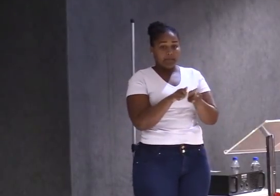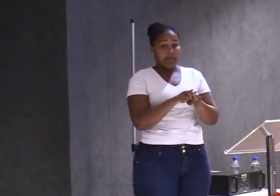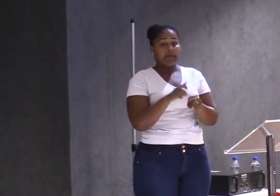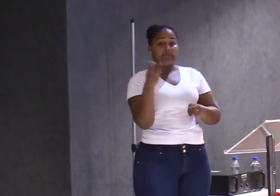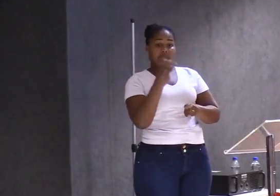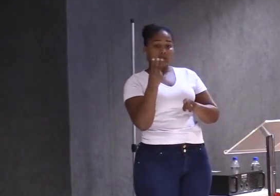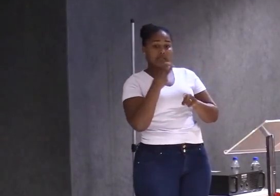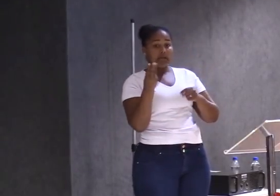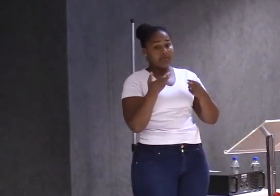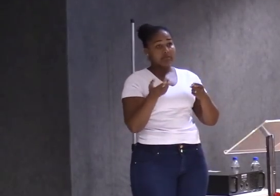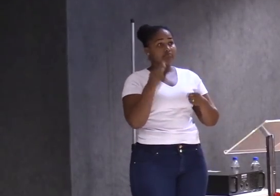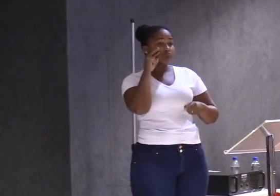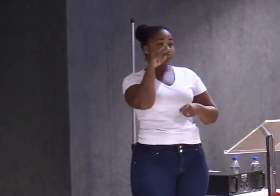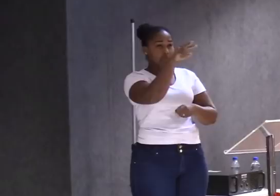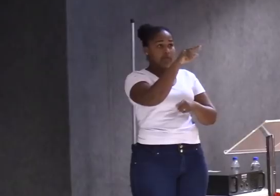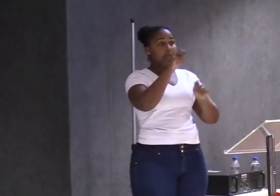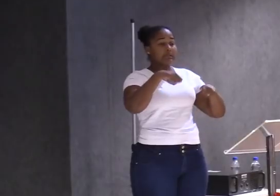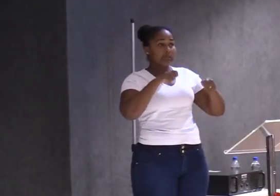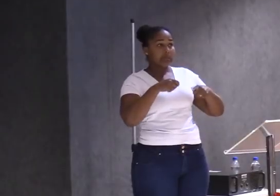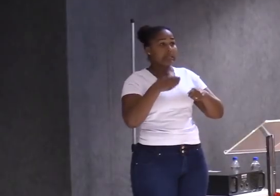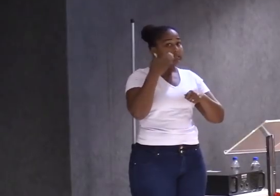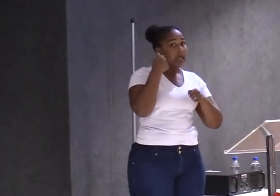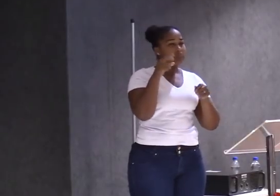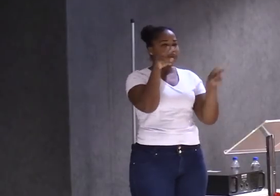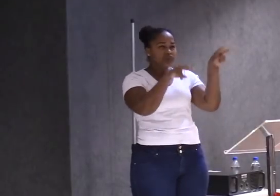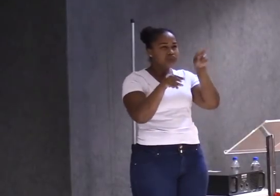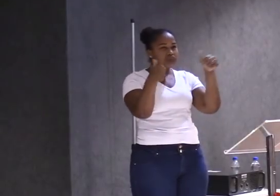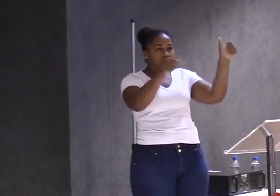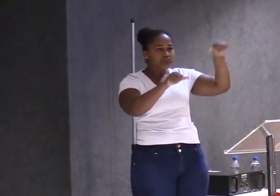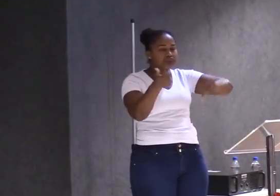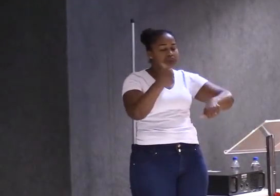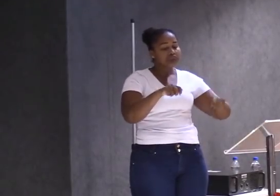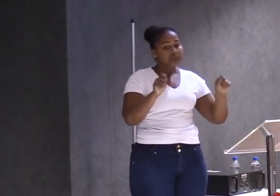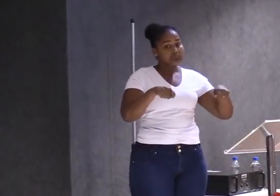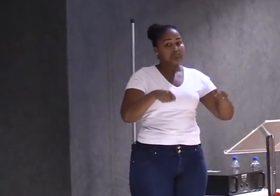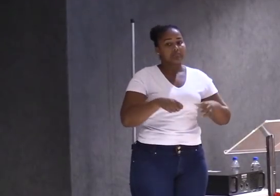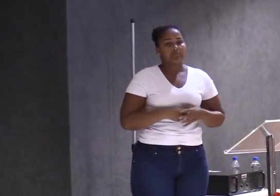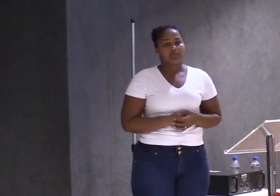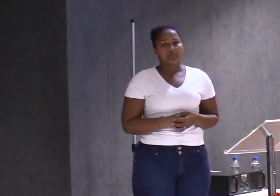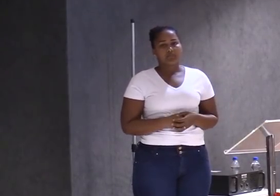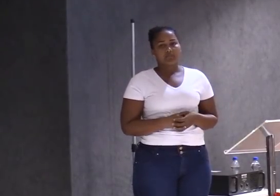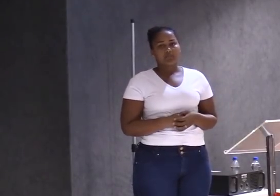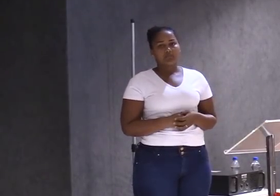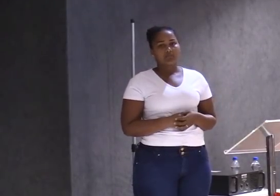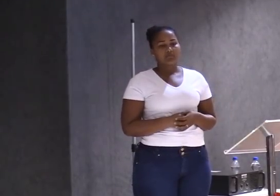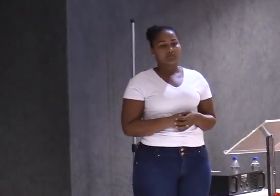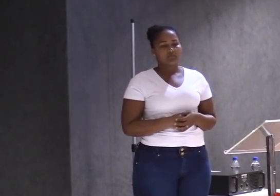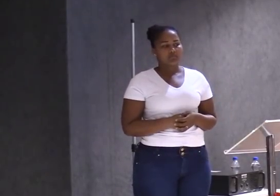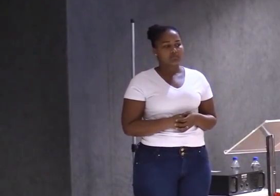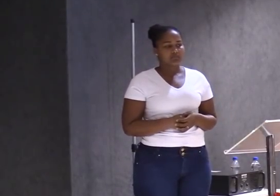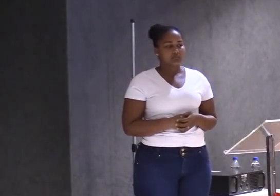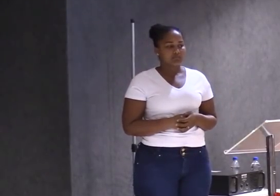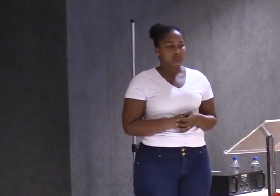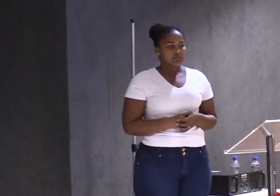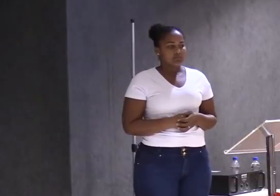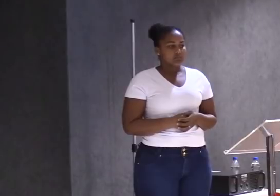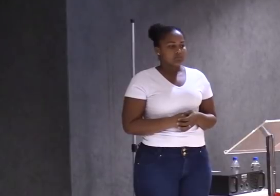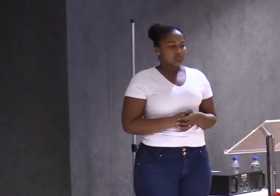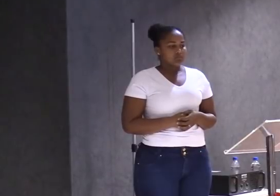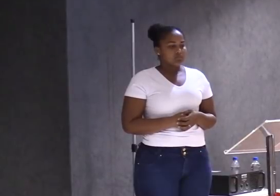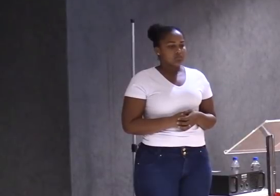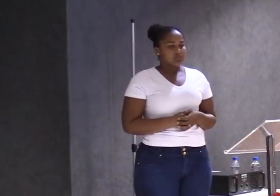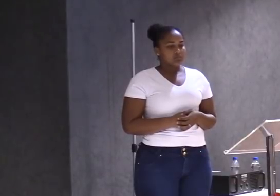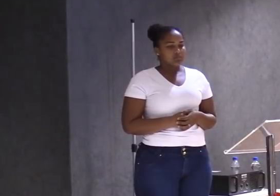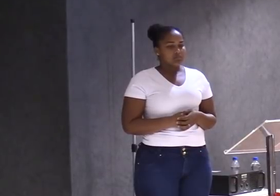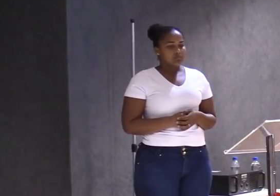implementação desse método e para avaliação também. So when you have planned these activities that the students do and